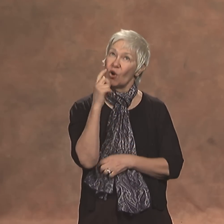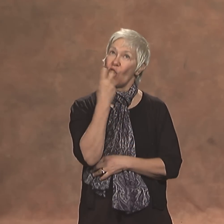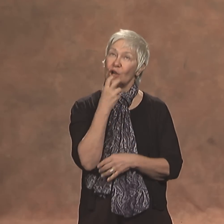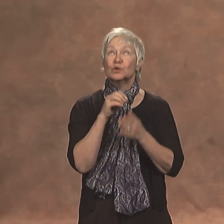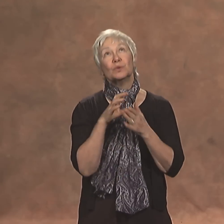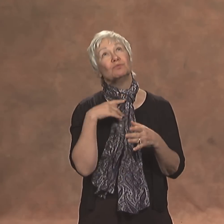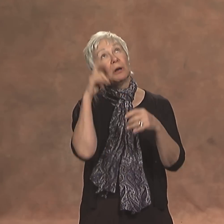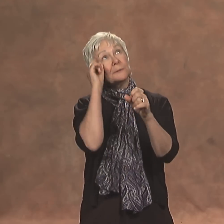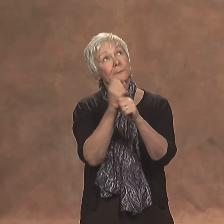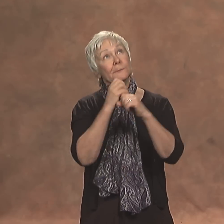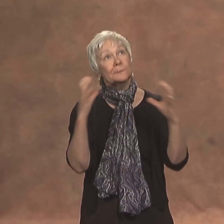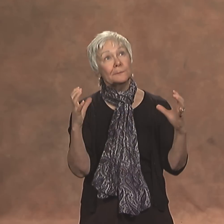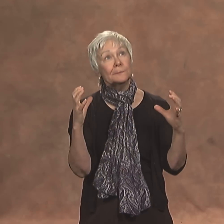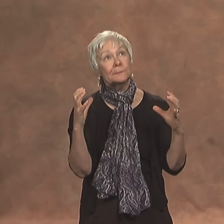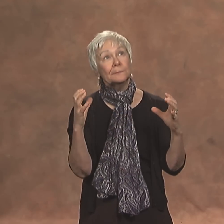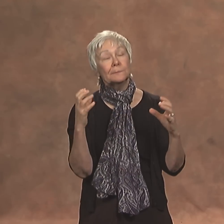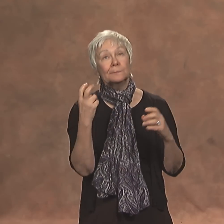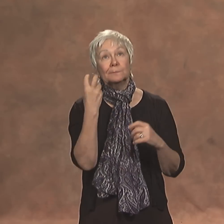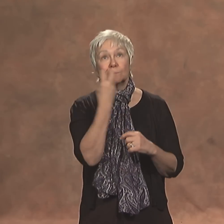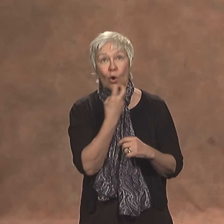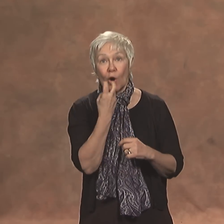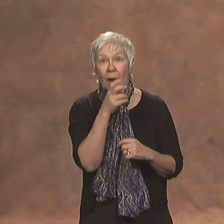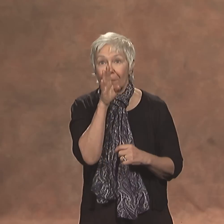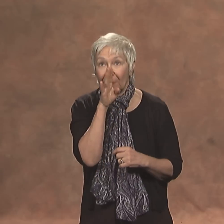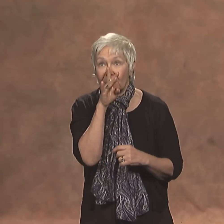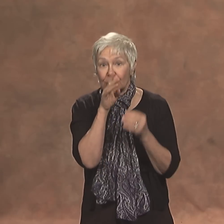with the student, and that is certainly a challenging